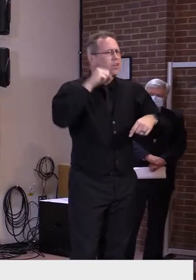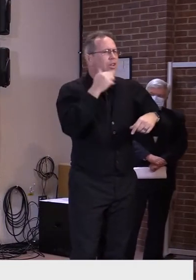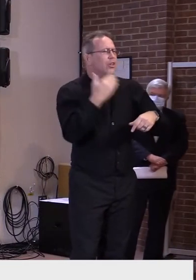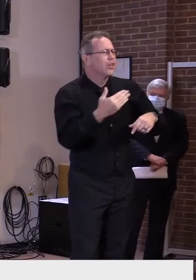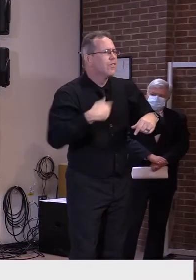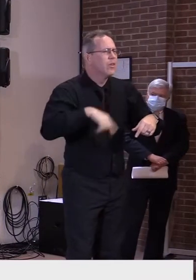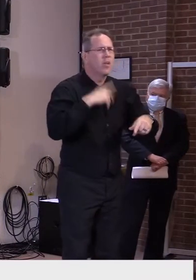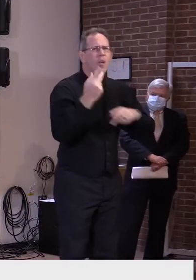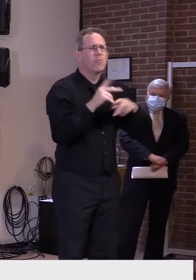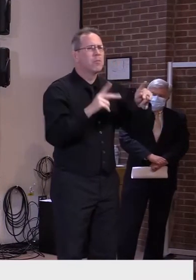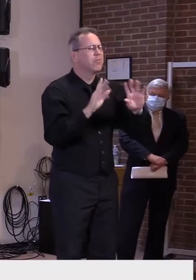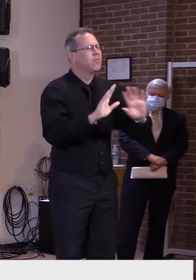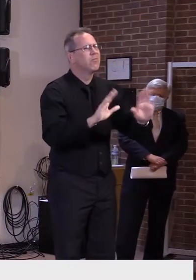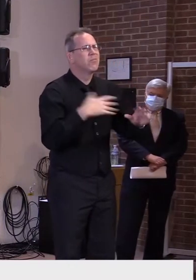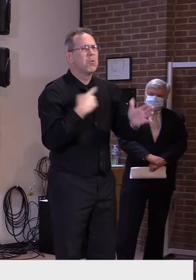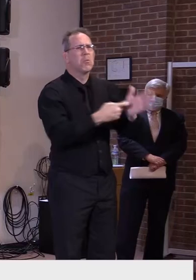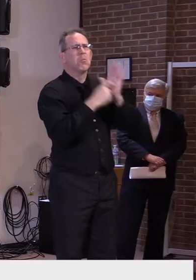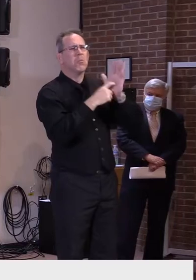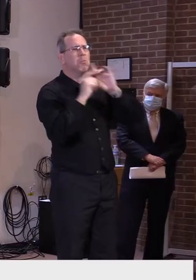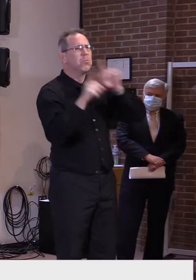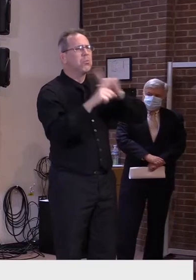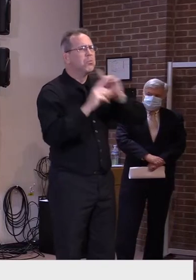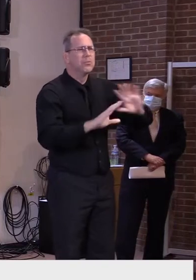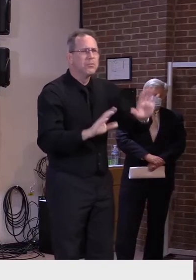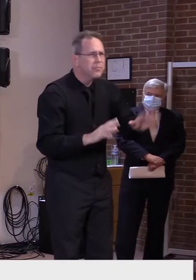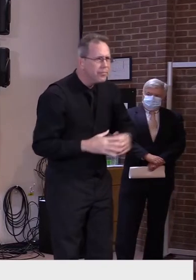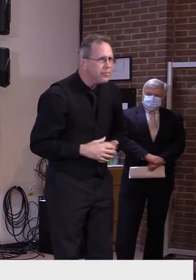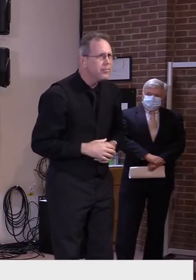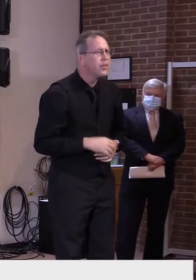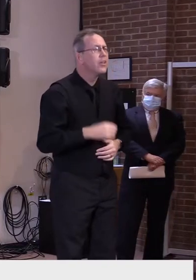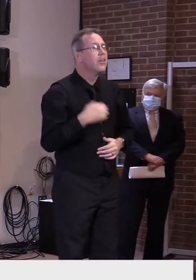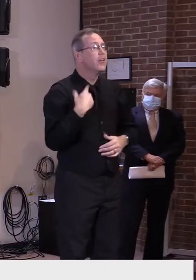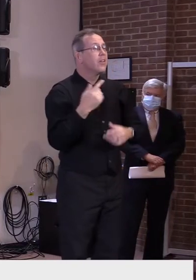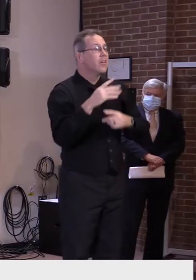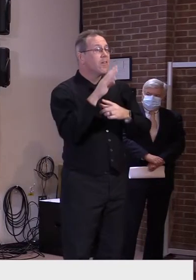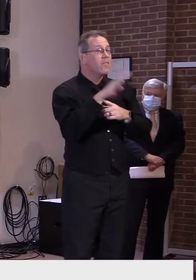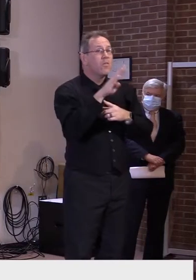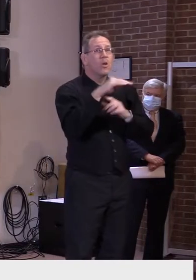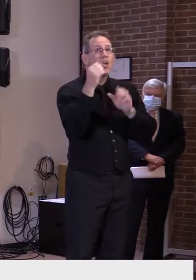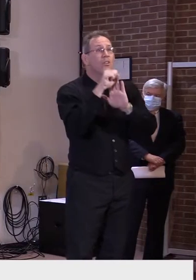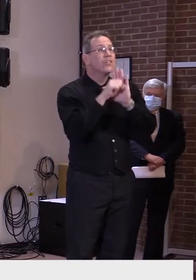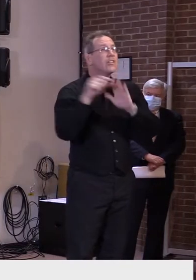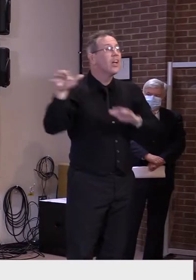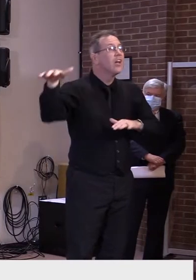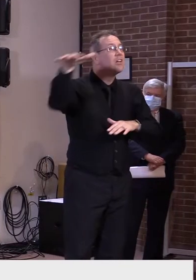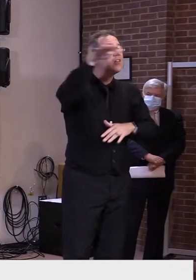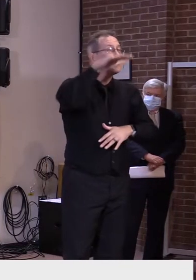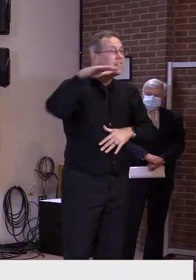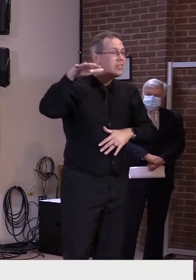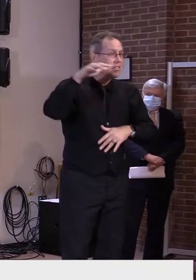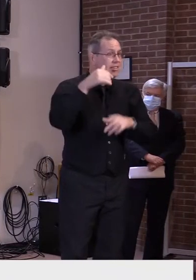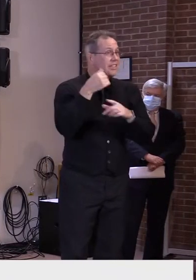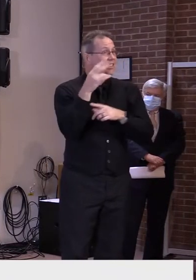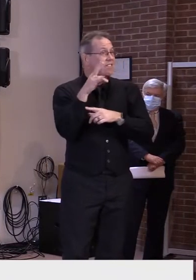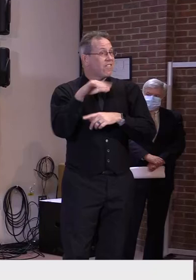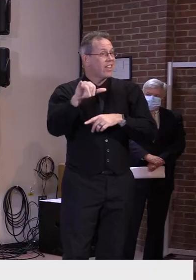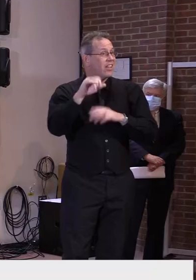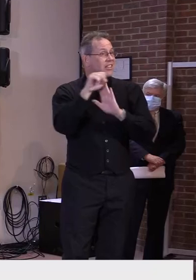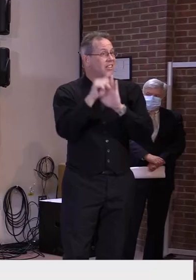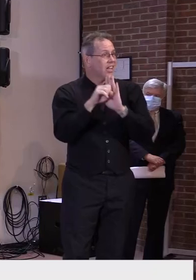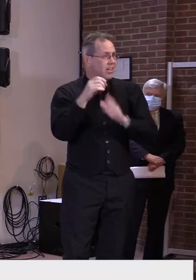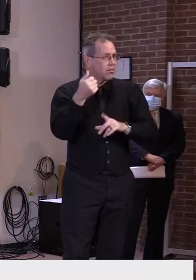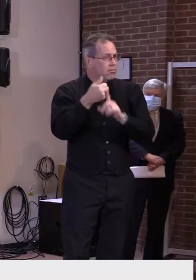Considering 44 other states, including 17 out of 23 governors who are Democrats, are taking the same